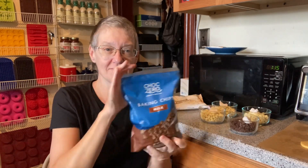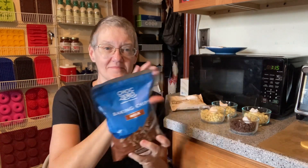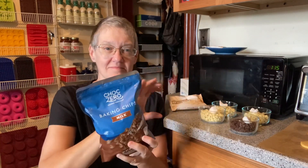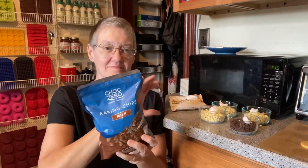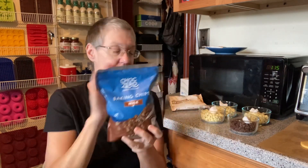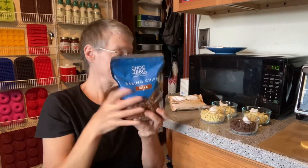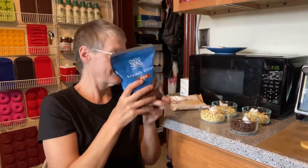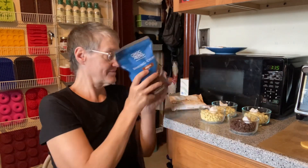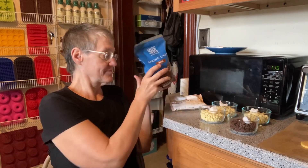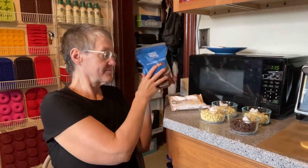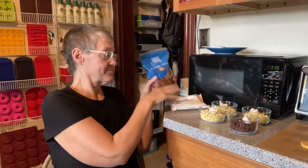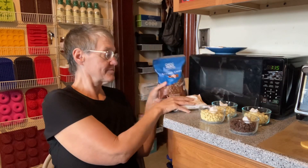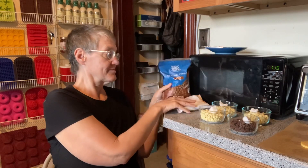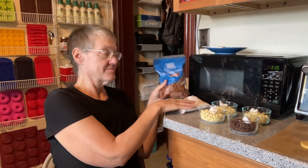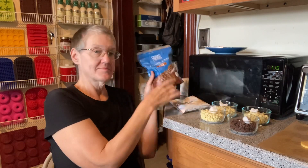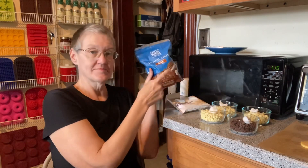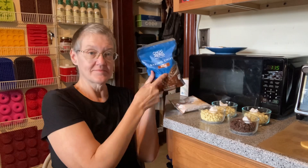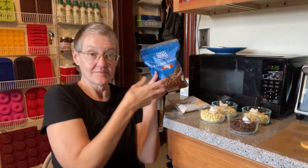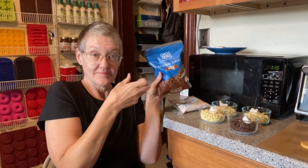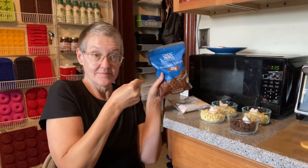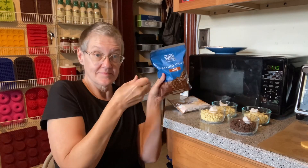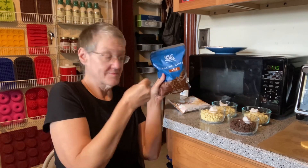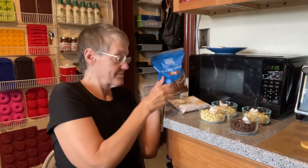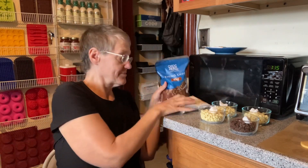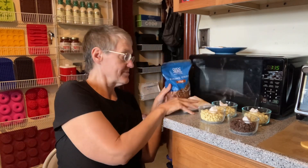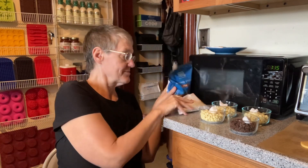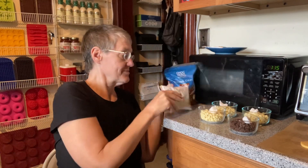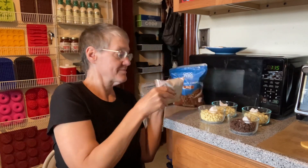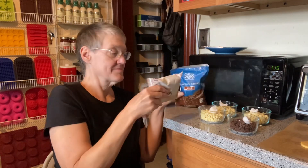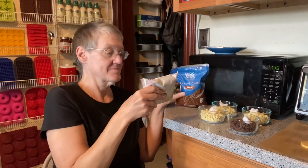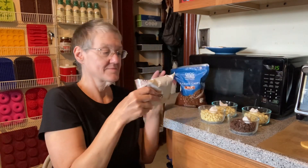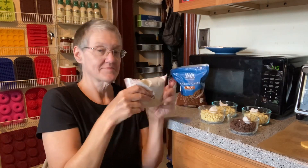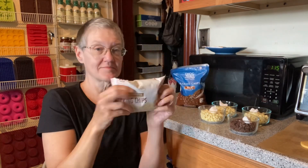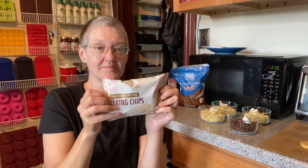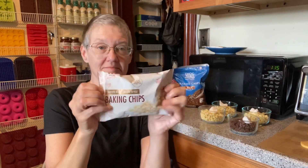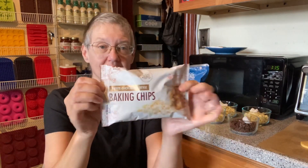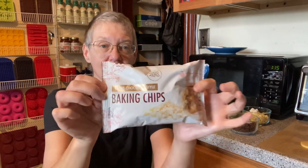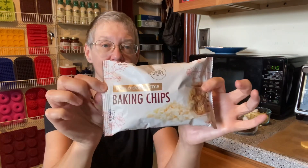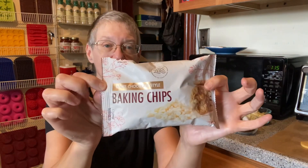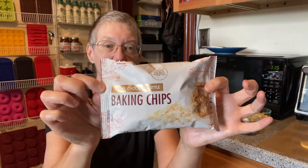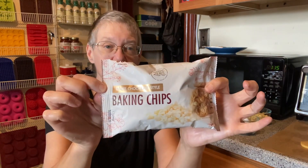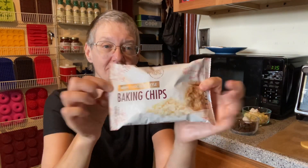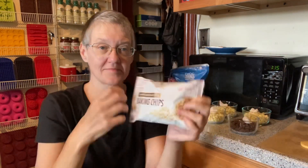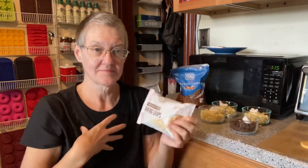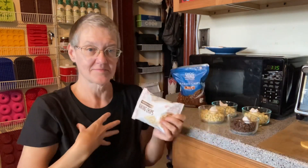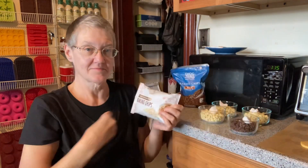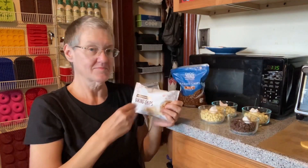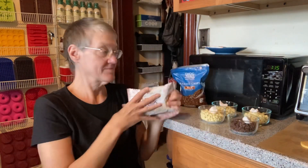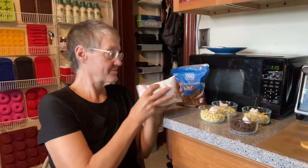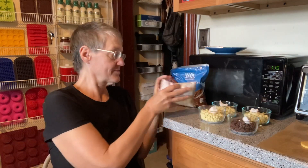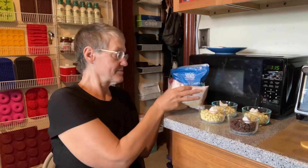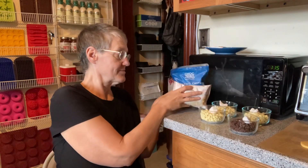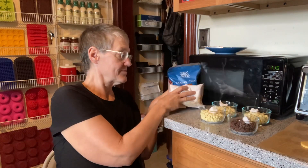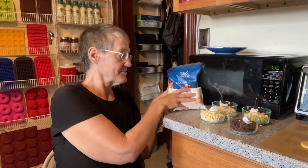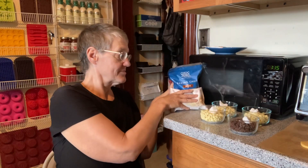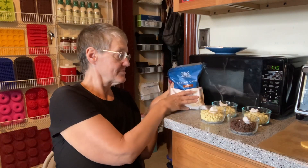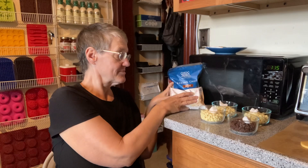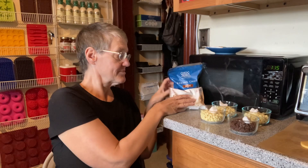Choco Zero. It's our favorite chocolate. This is the milk chocolate and the white chocolate.